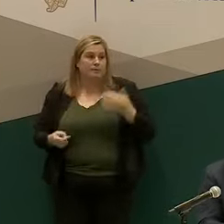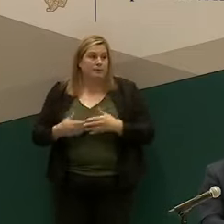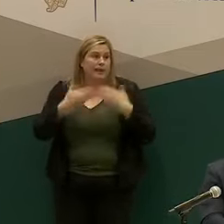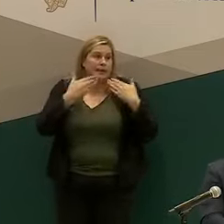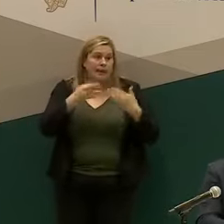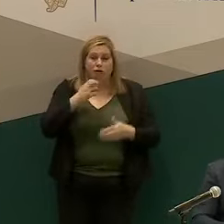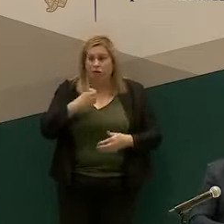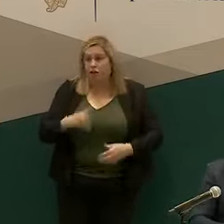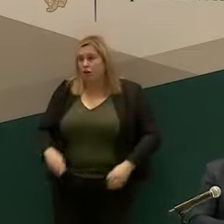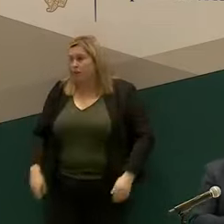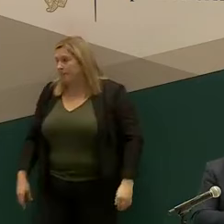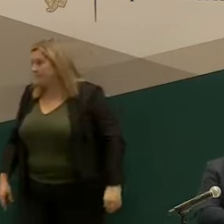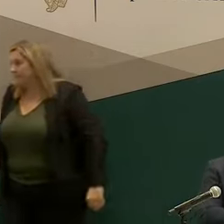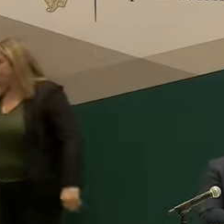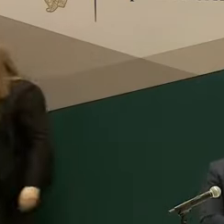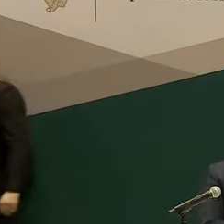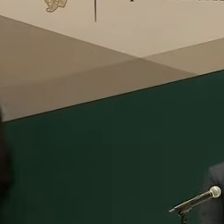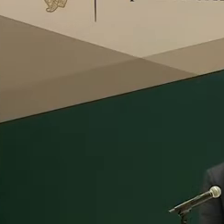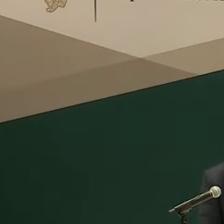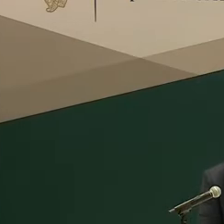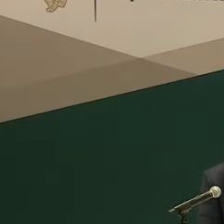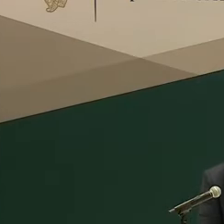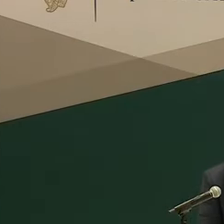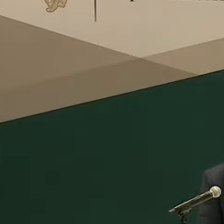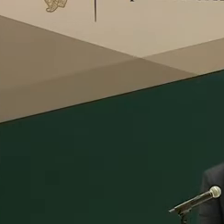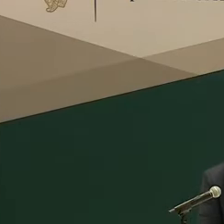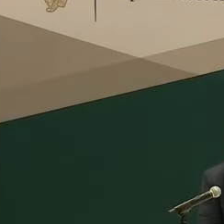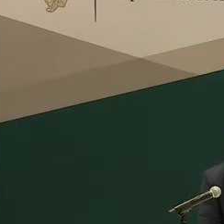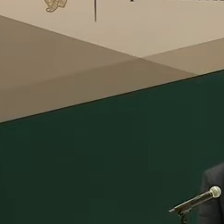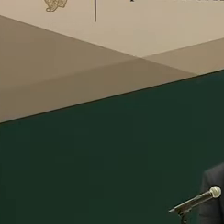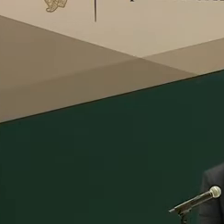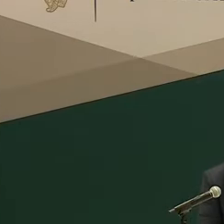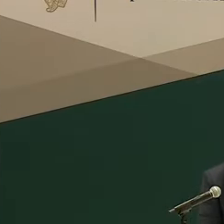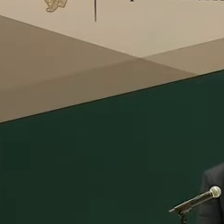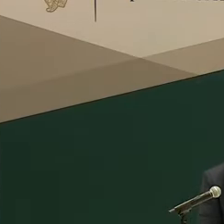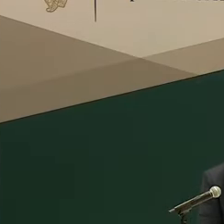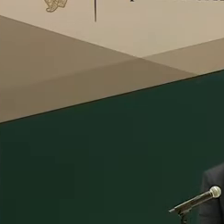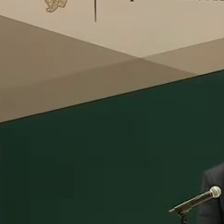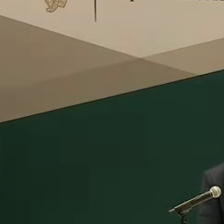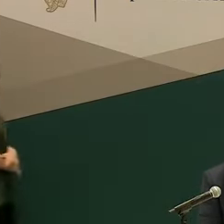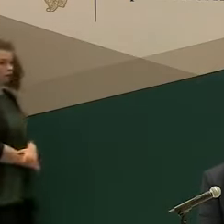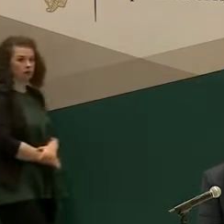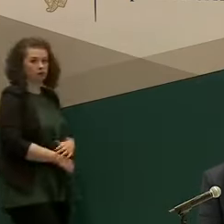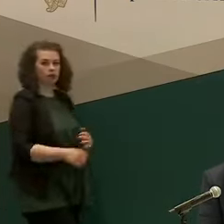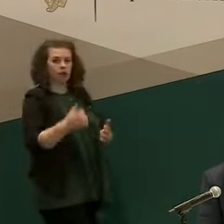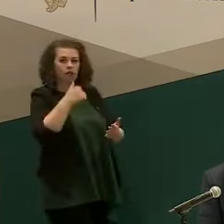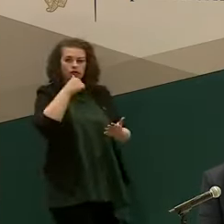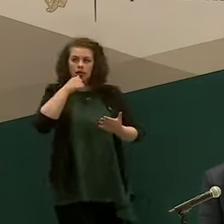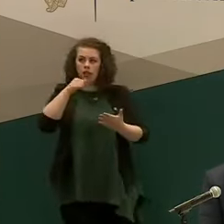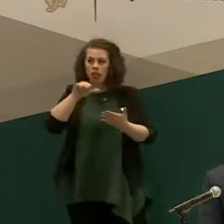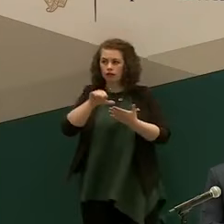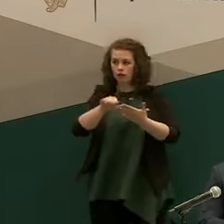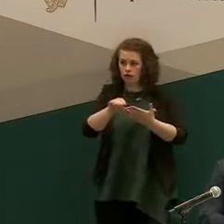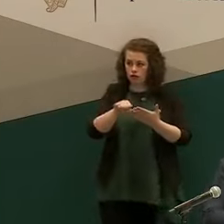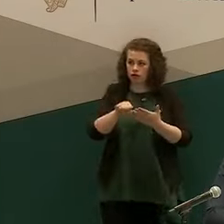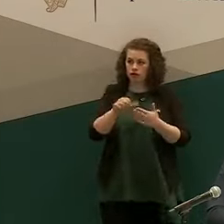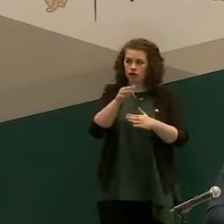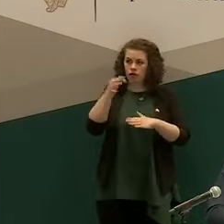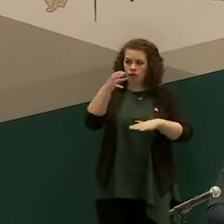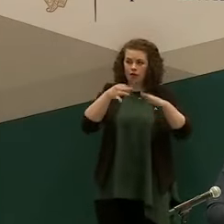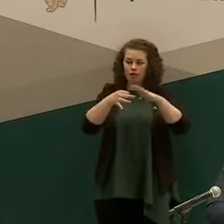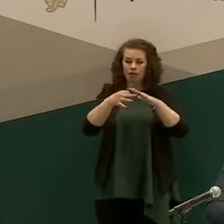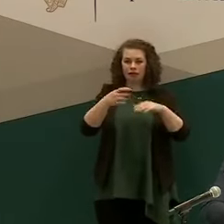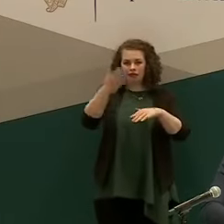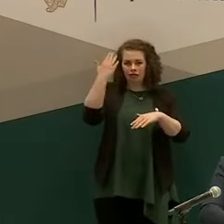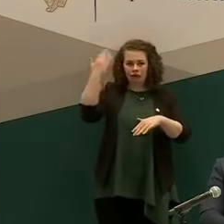Richard. I have a letter actually signed by Tony Holohan saying the pubs are going to stay closed till September. Fake news, I